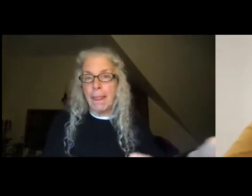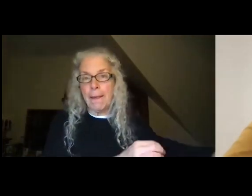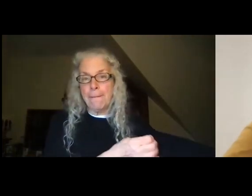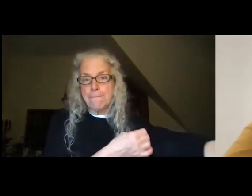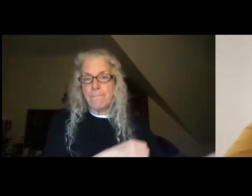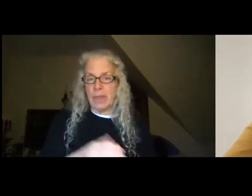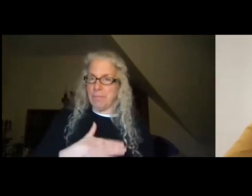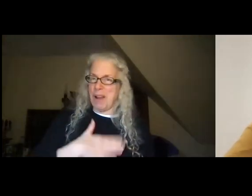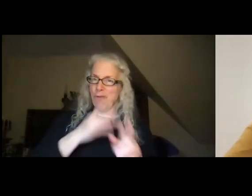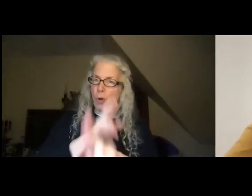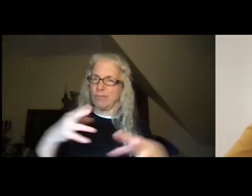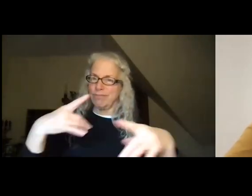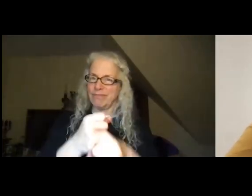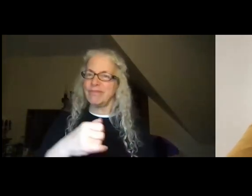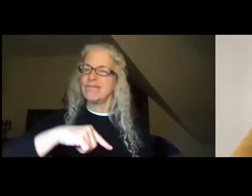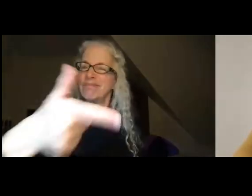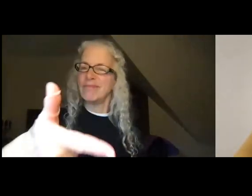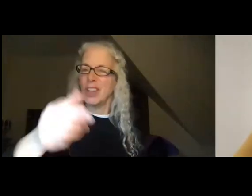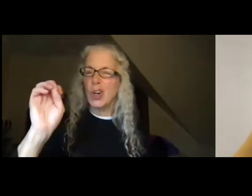That concludes my report. Back to you, Ernest.